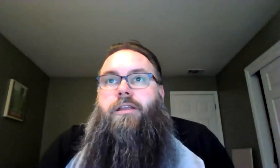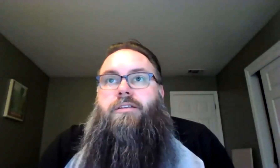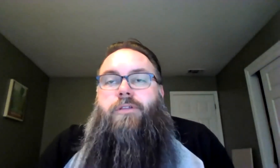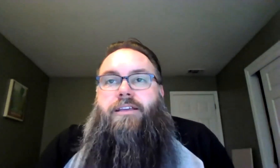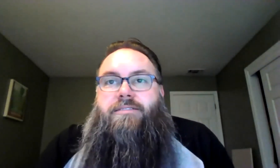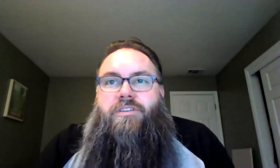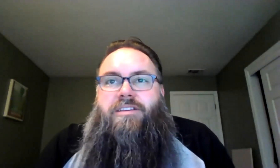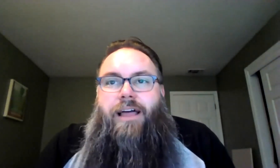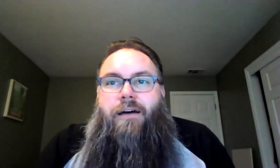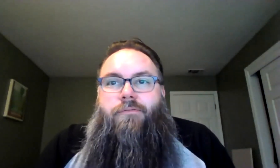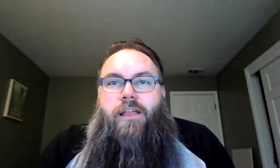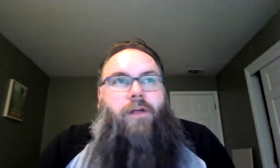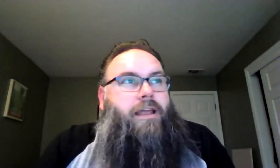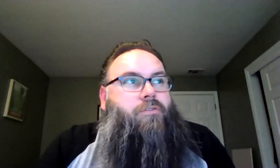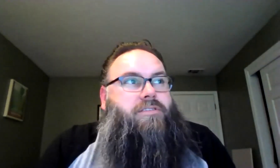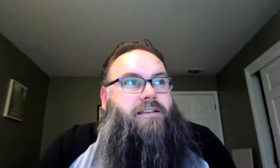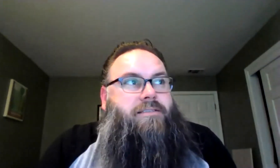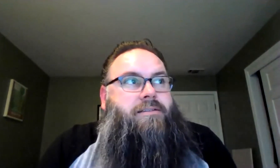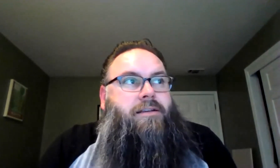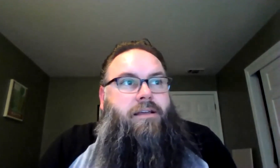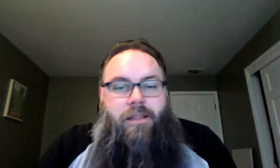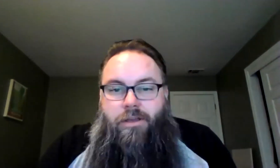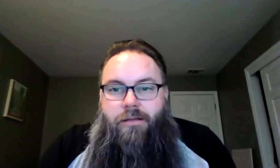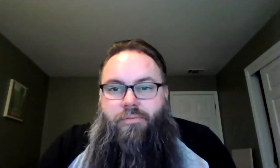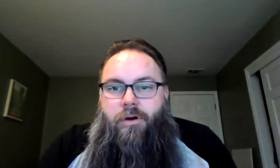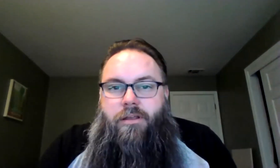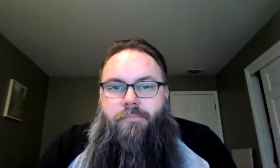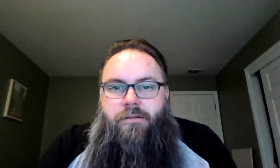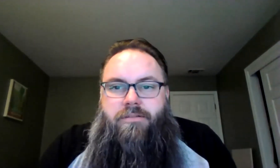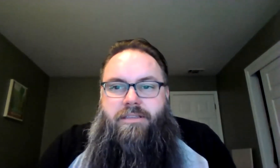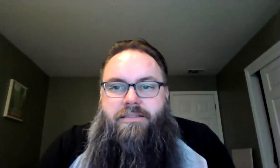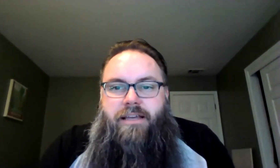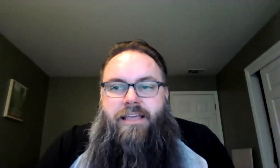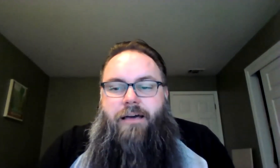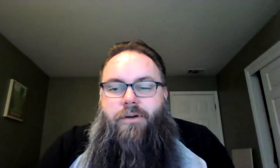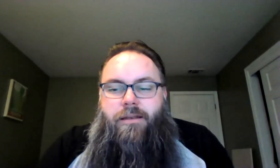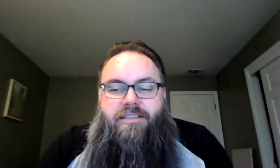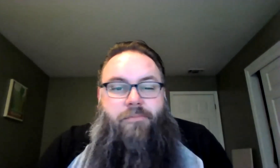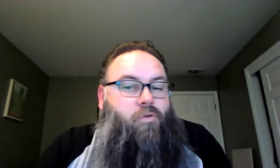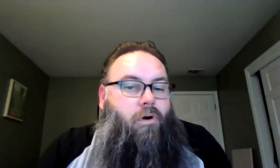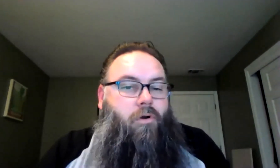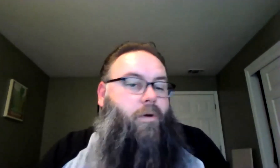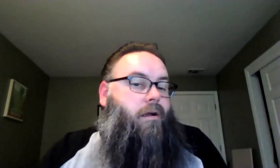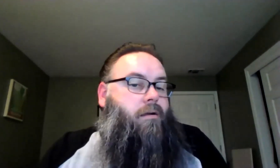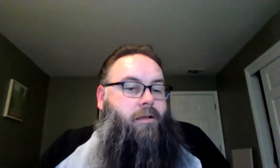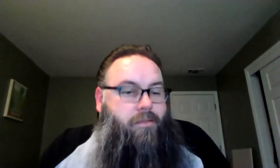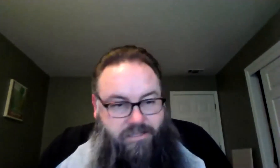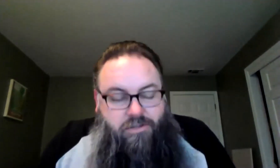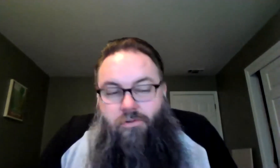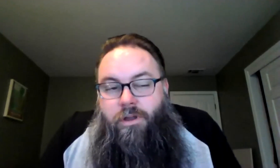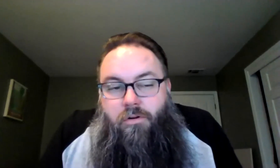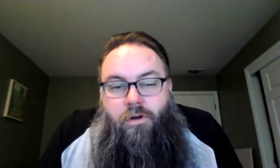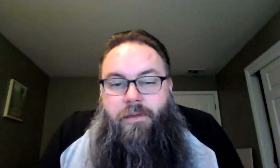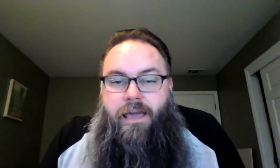and put it into place. We still have, like right now, there's things that are getting promoted, bills and things like that, but some of you are aware